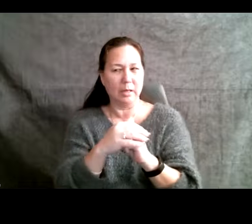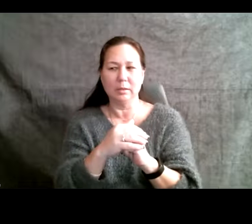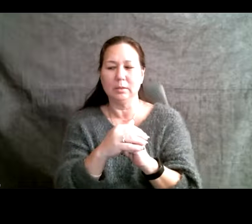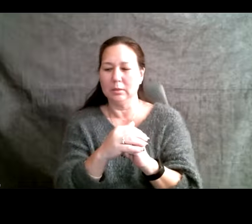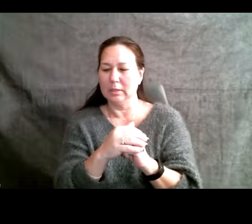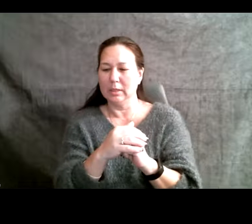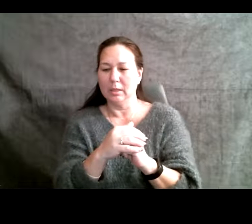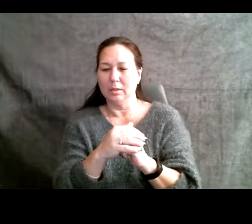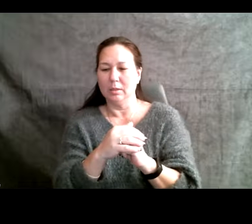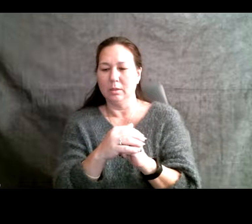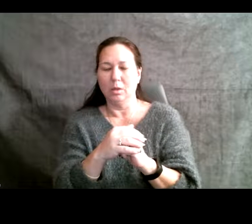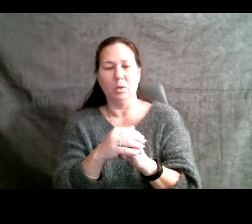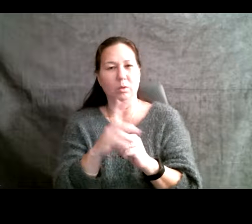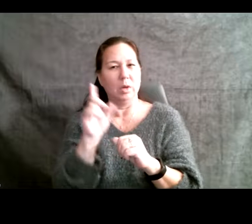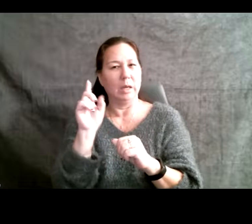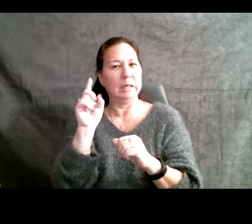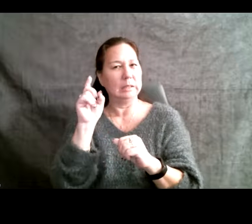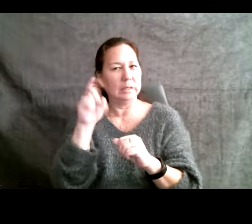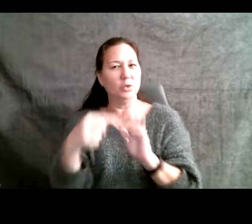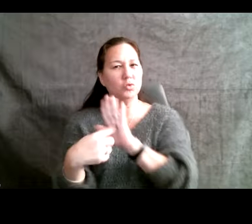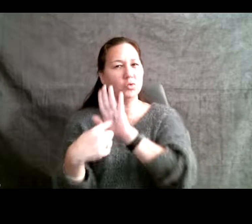somehow depicted on the maps and somehow